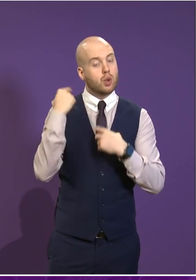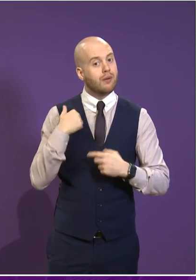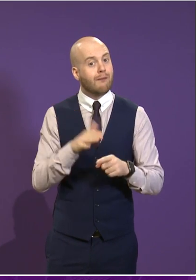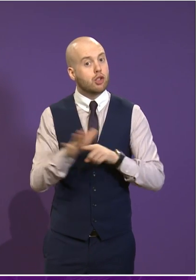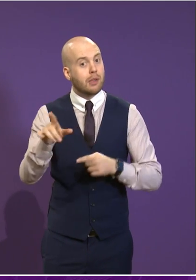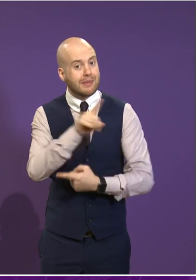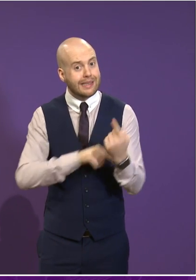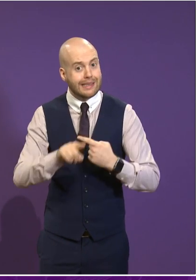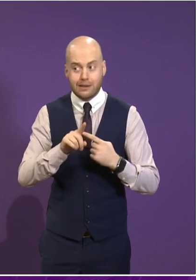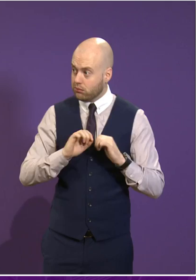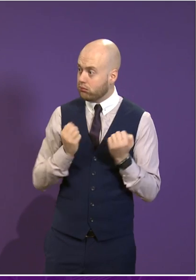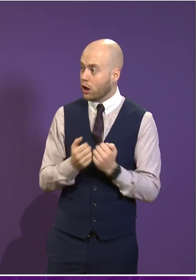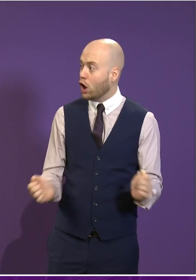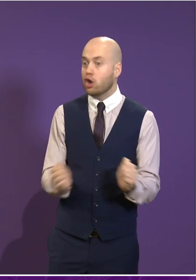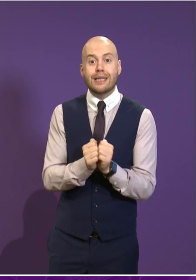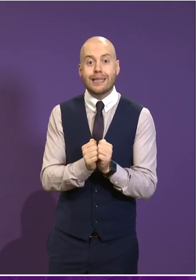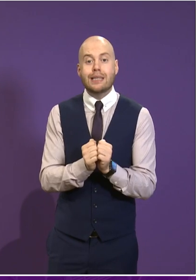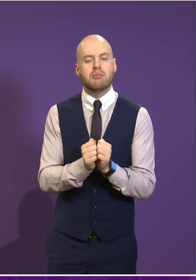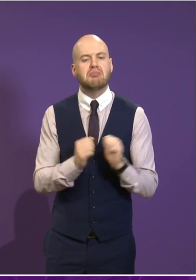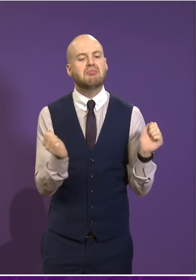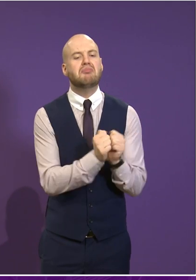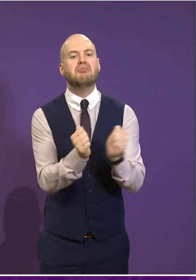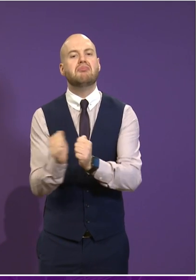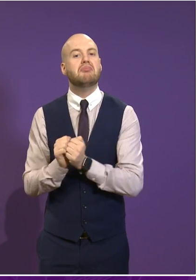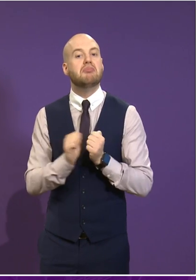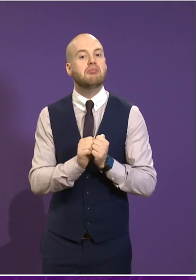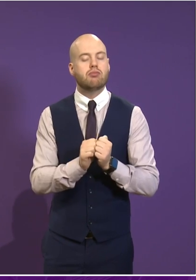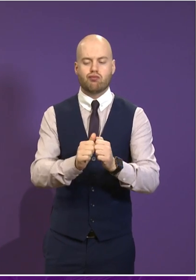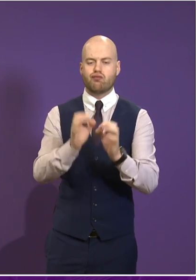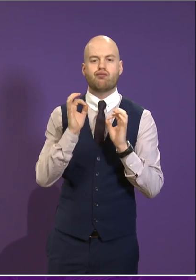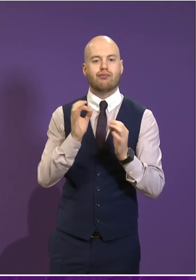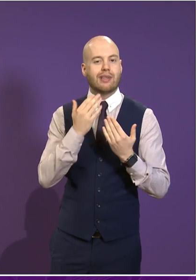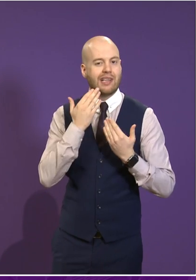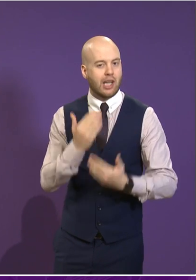Our committee agreed to do that? Excellent. Thank you very much.